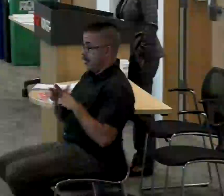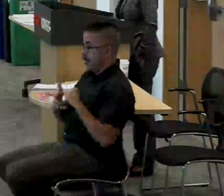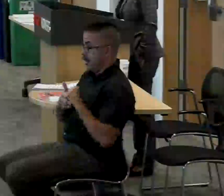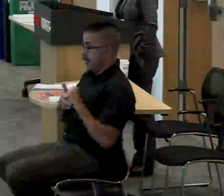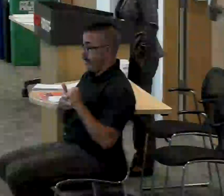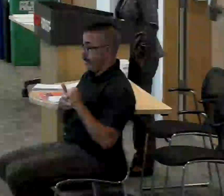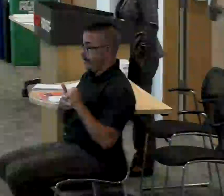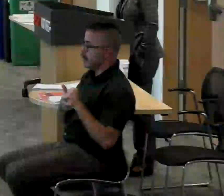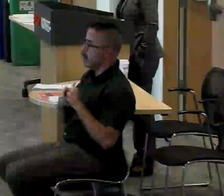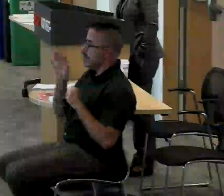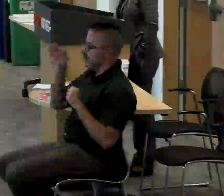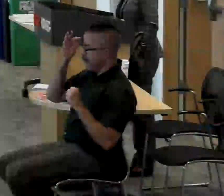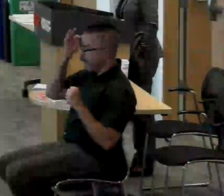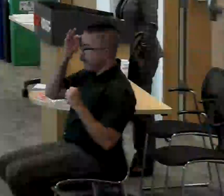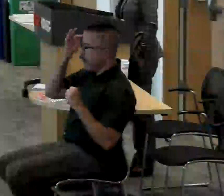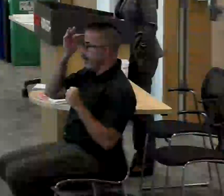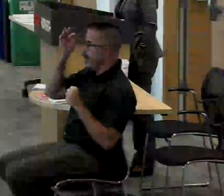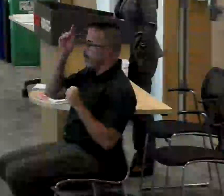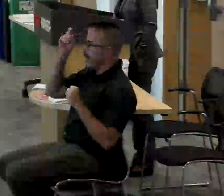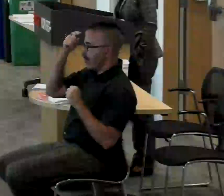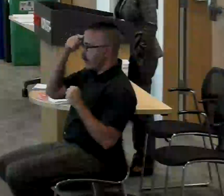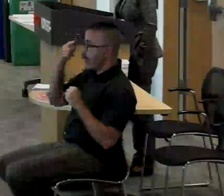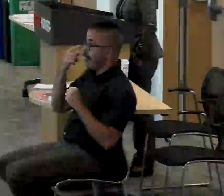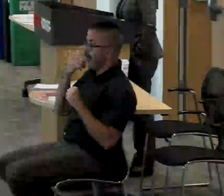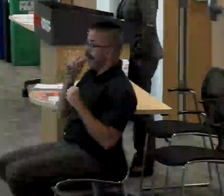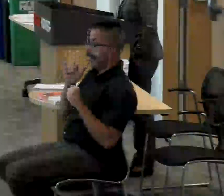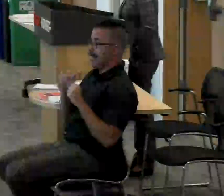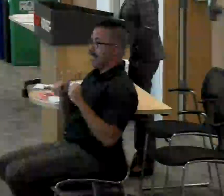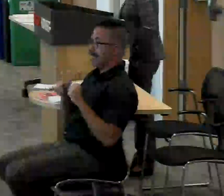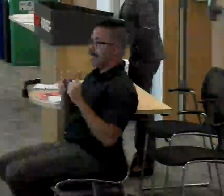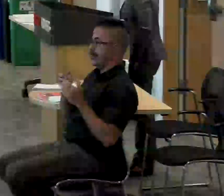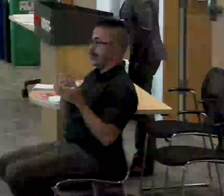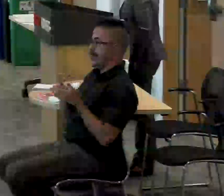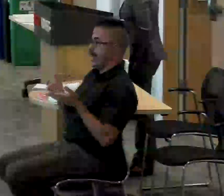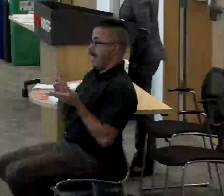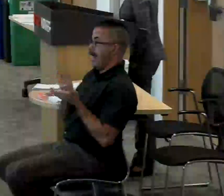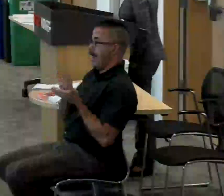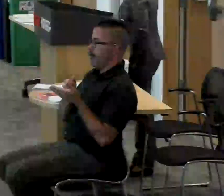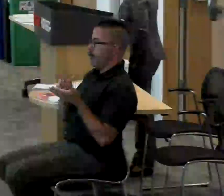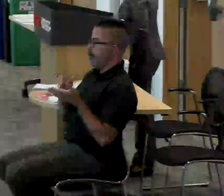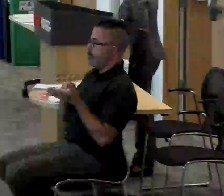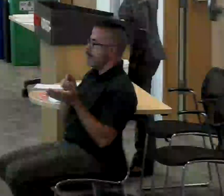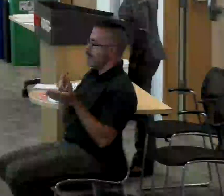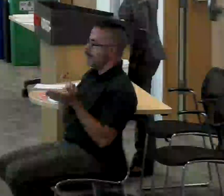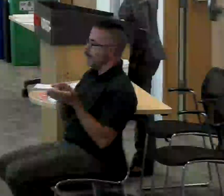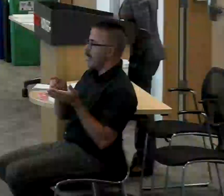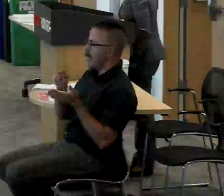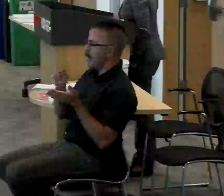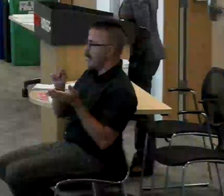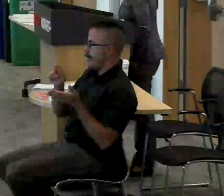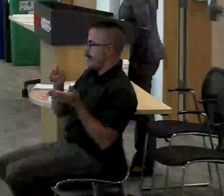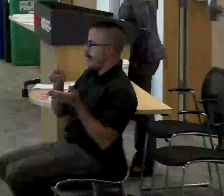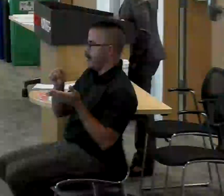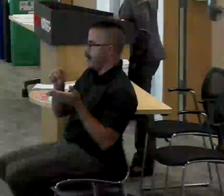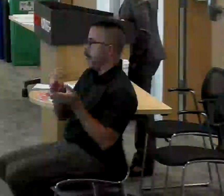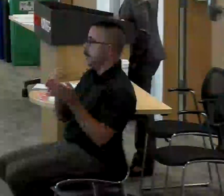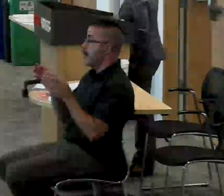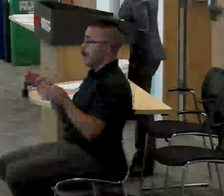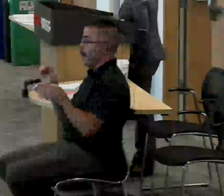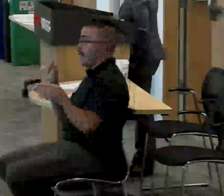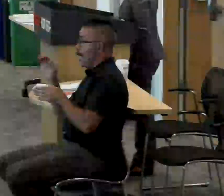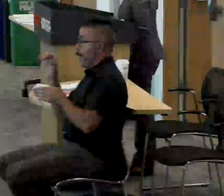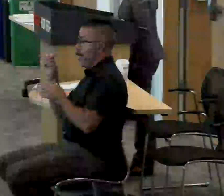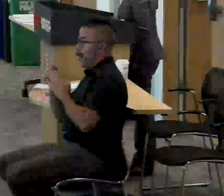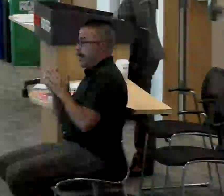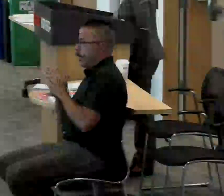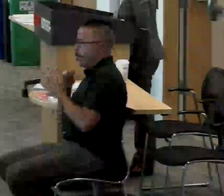view that as income, and you have to pay taxes on those earnings. In an ABLE account, they're not considered income. Those are additional assets that you've